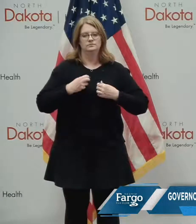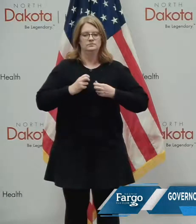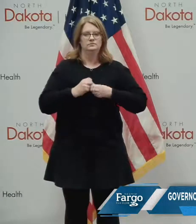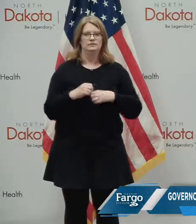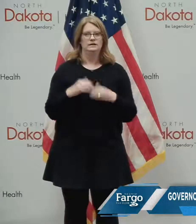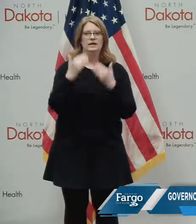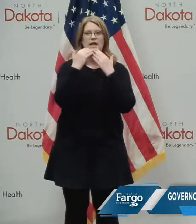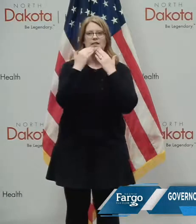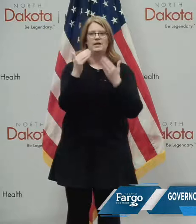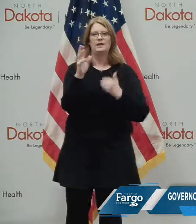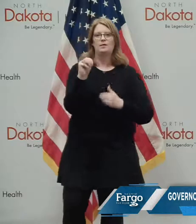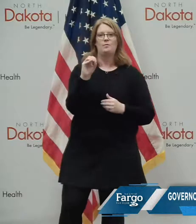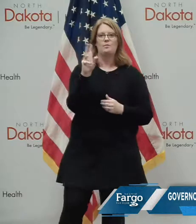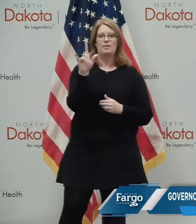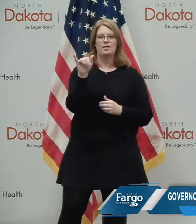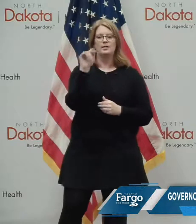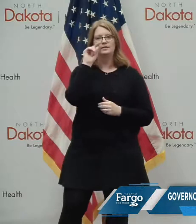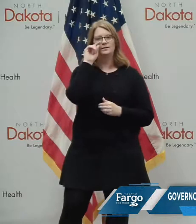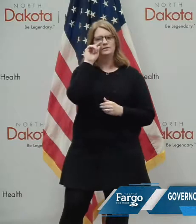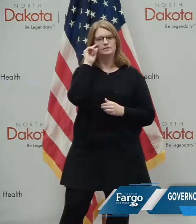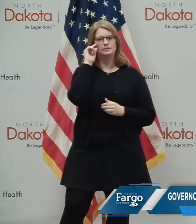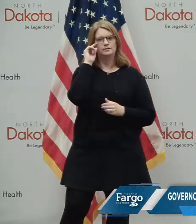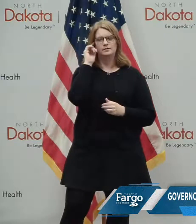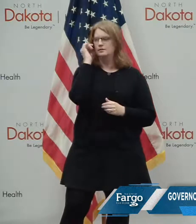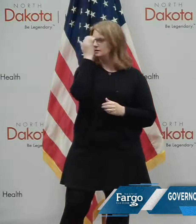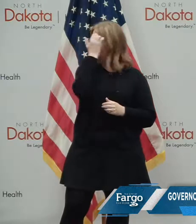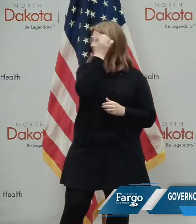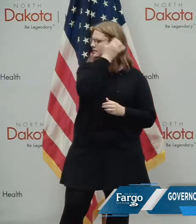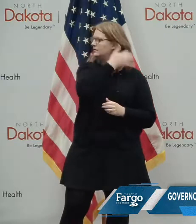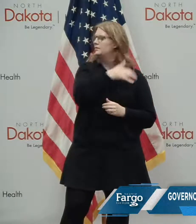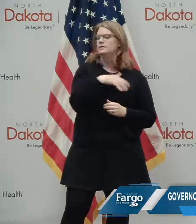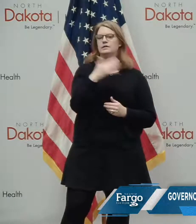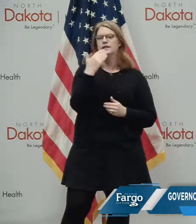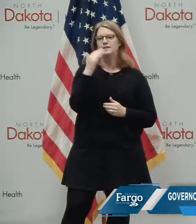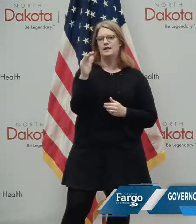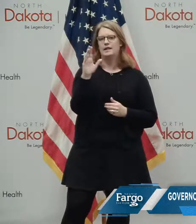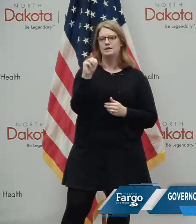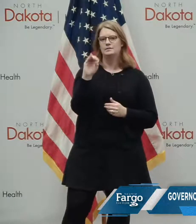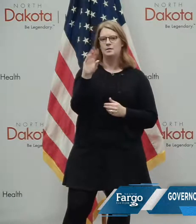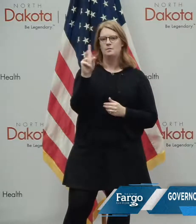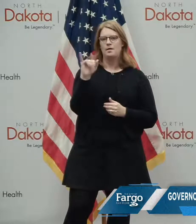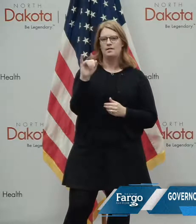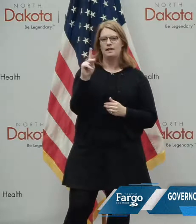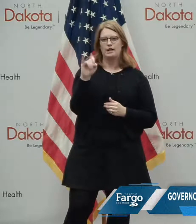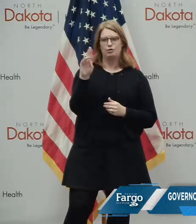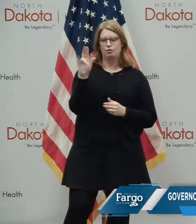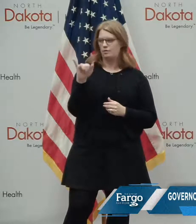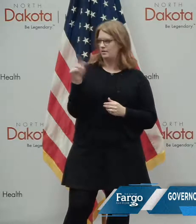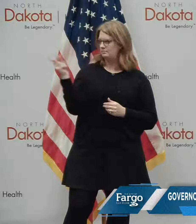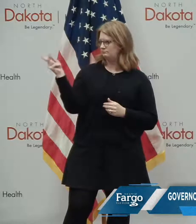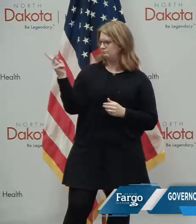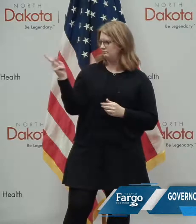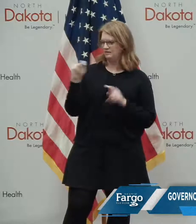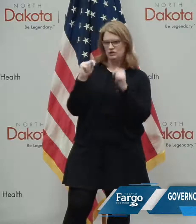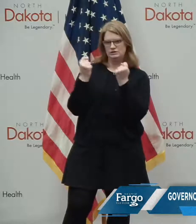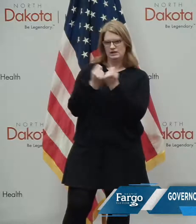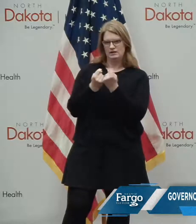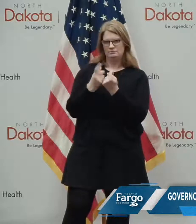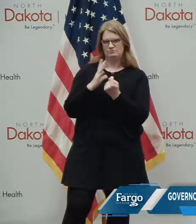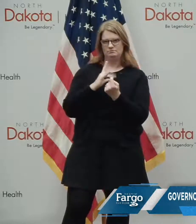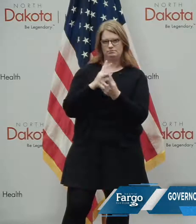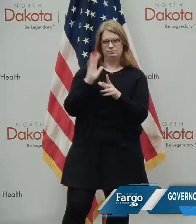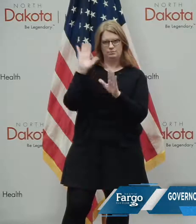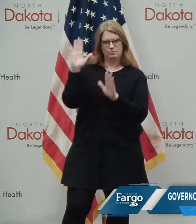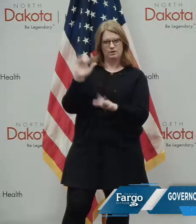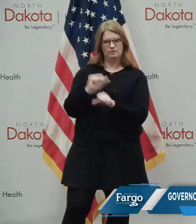Thank you, Molly. And thanks, Molly and Kirby and the whole team for all the great work they're doing. They'll both